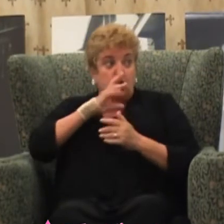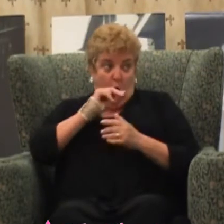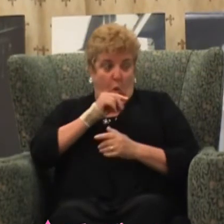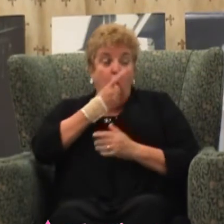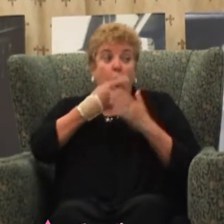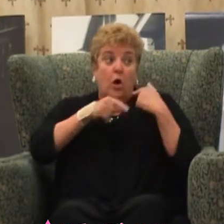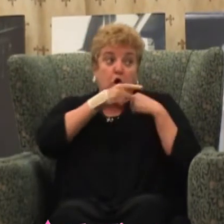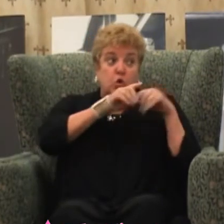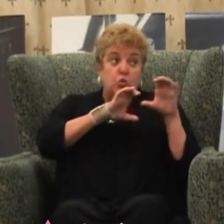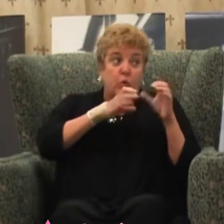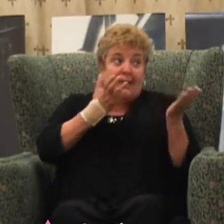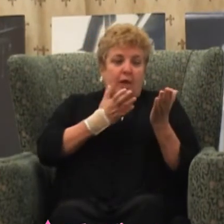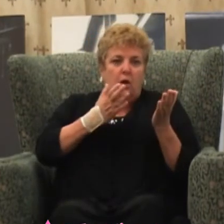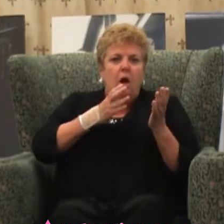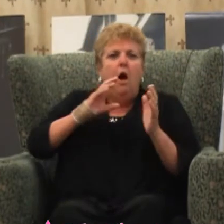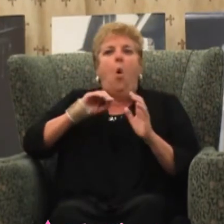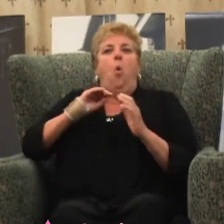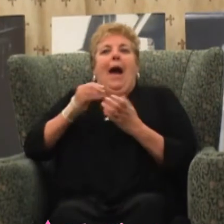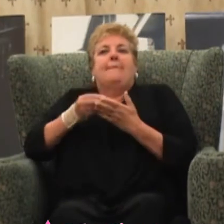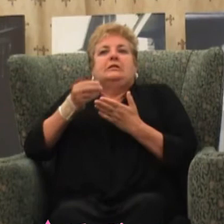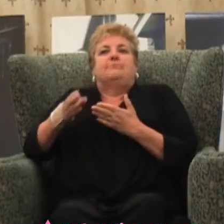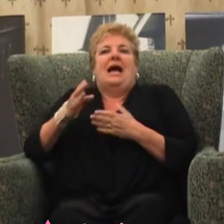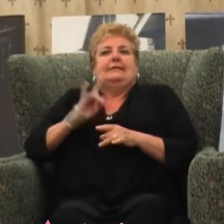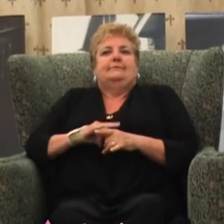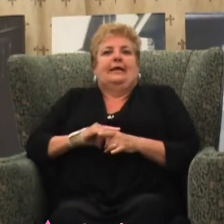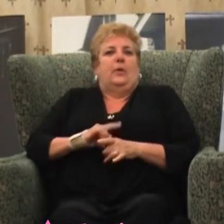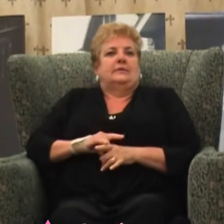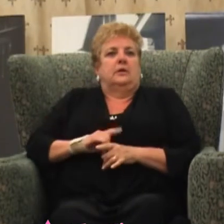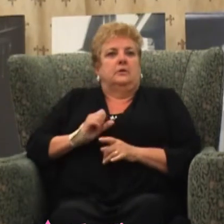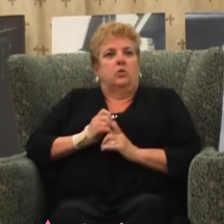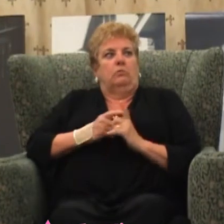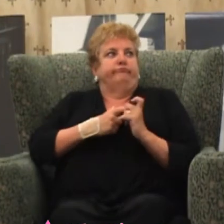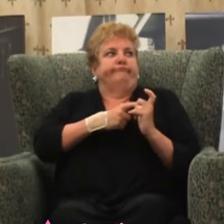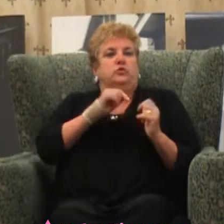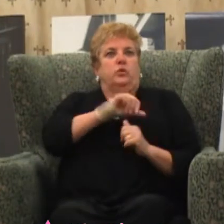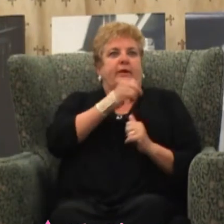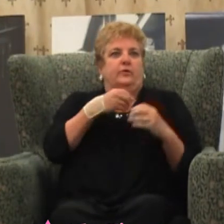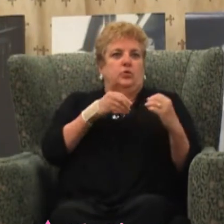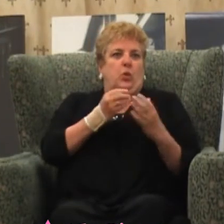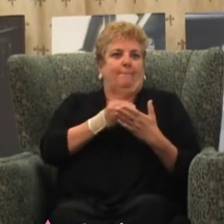some smokes. I got my cigarettes, and I went someplace else and got a bottle. And I'm in a restaurant in Burbank, and